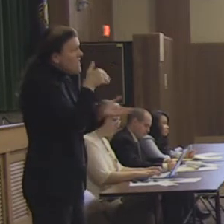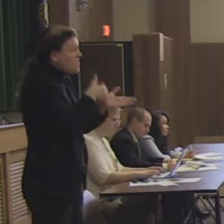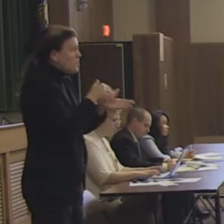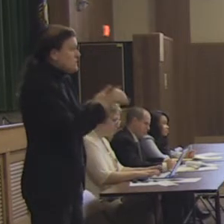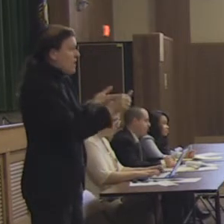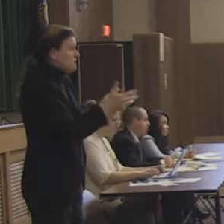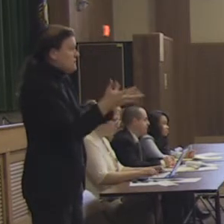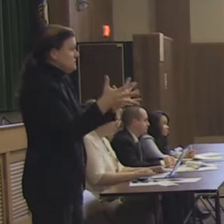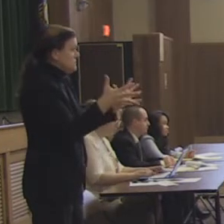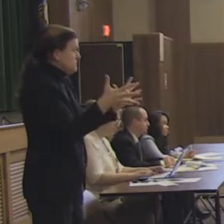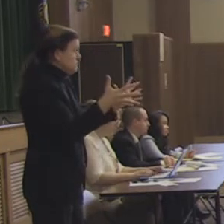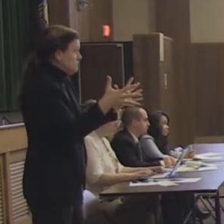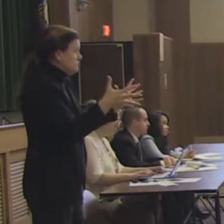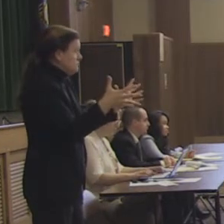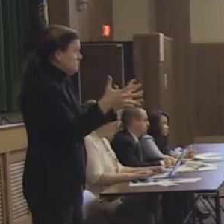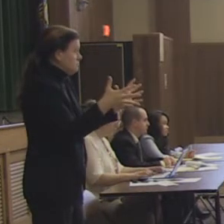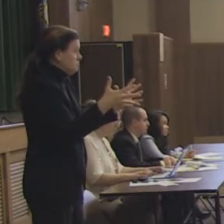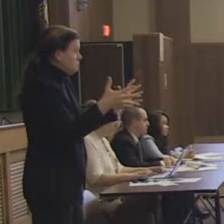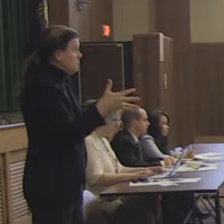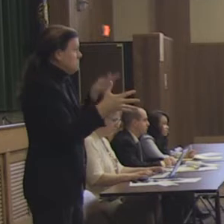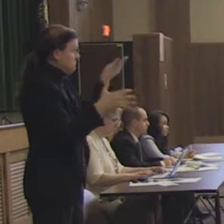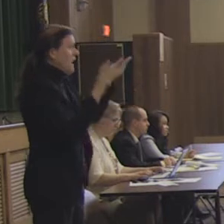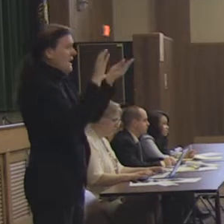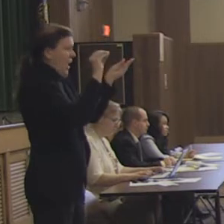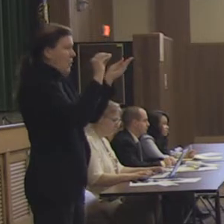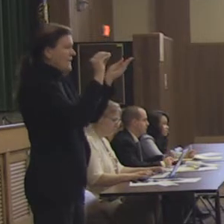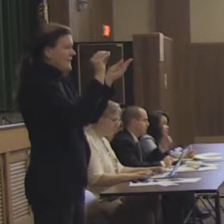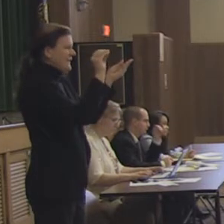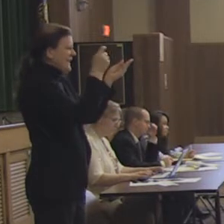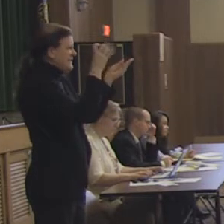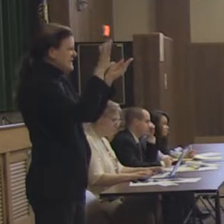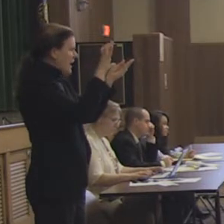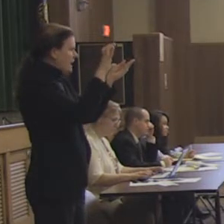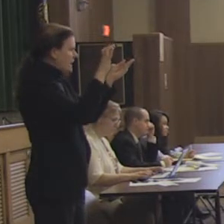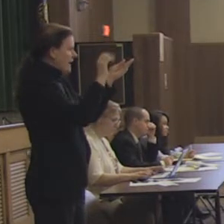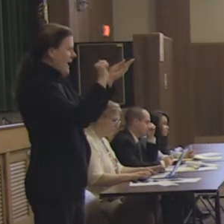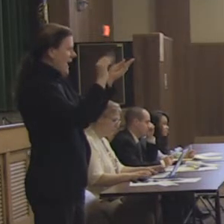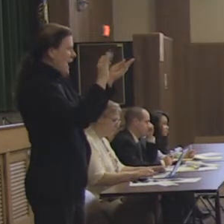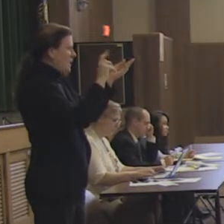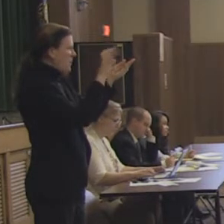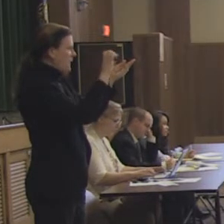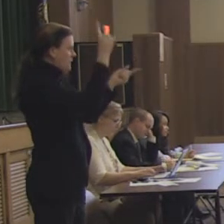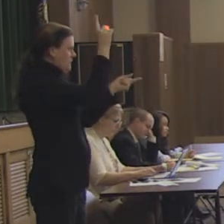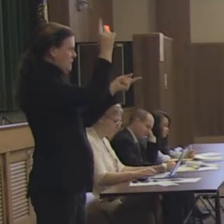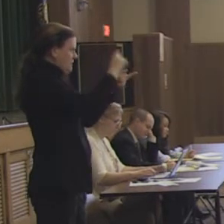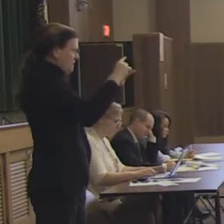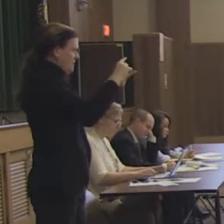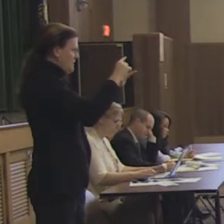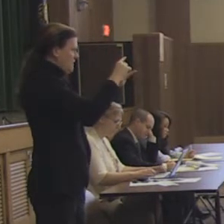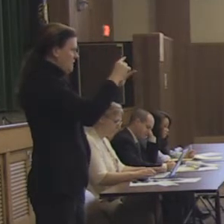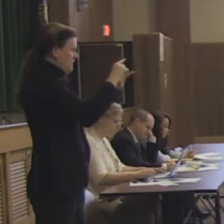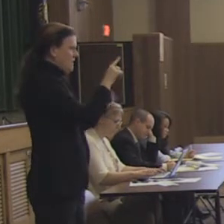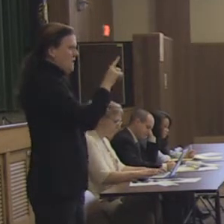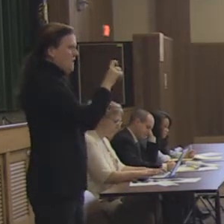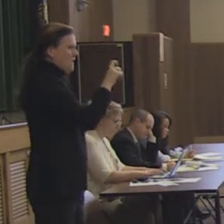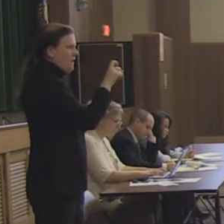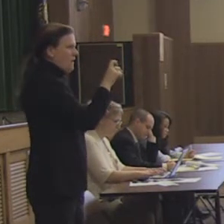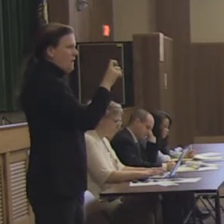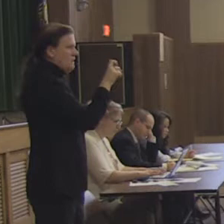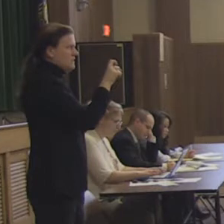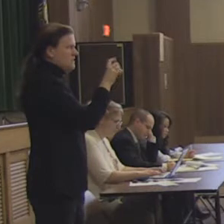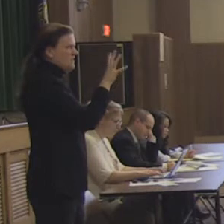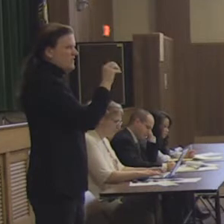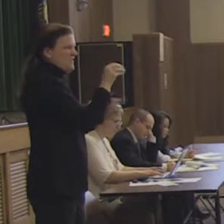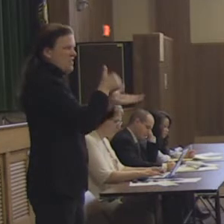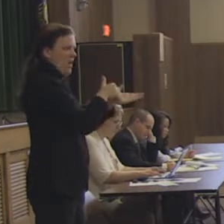and that went to the county exec who whittled it down by $250,000. So we still don't have